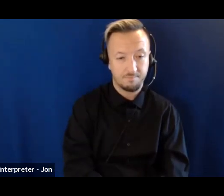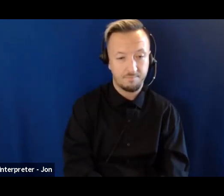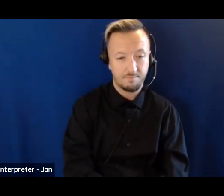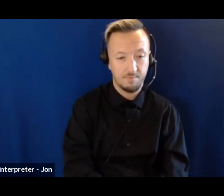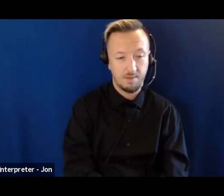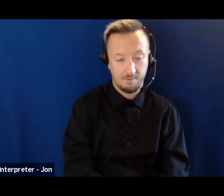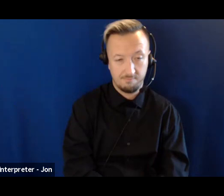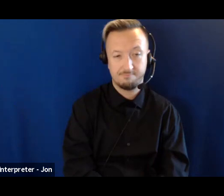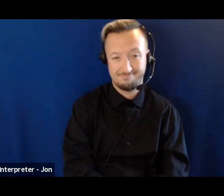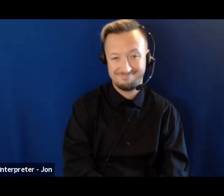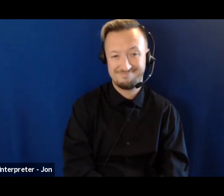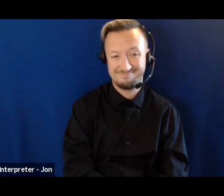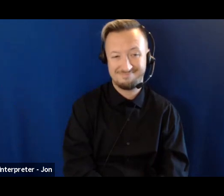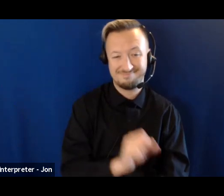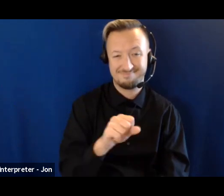Yeah.